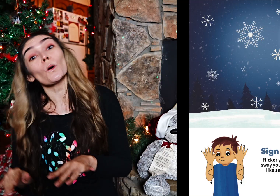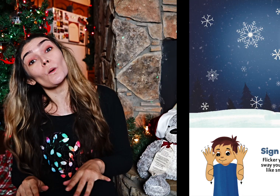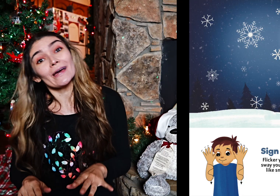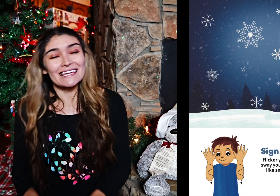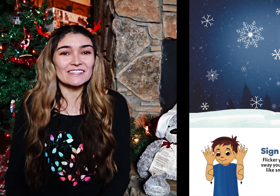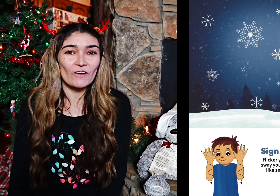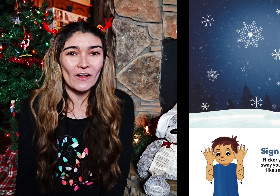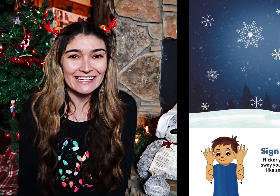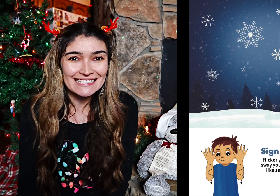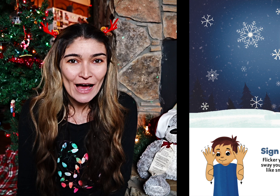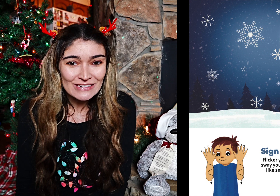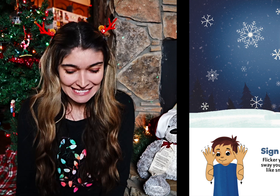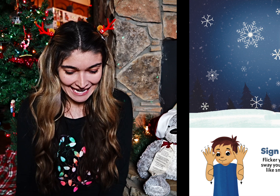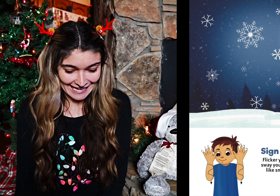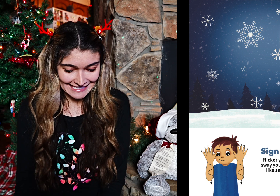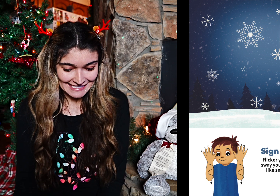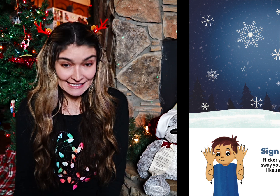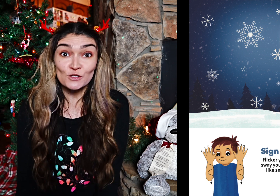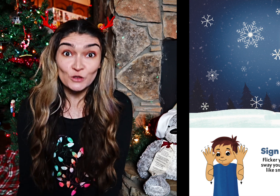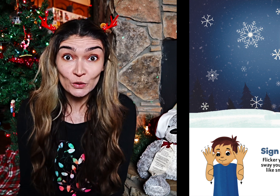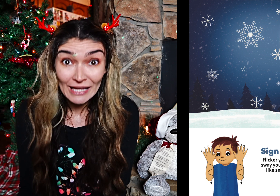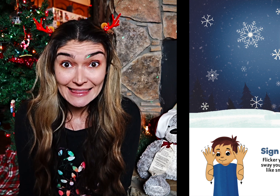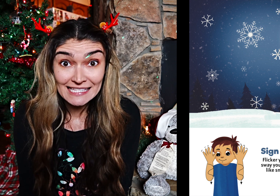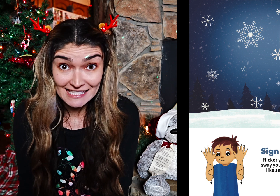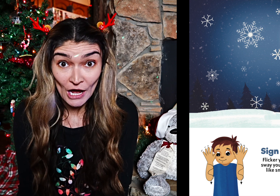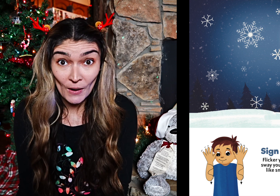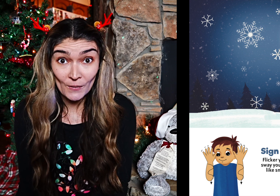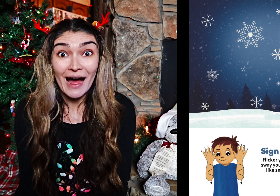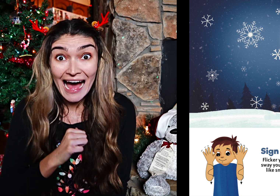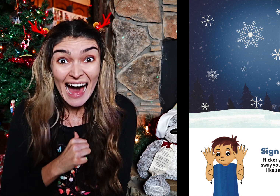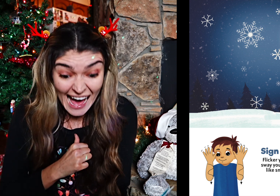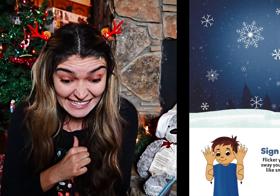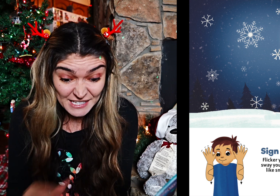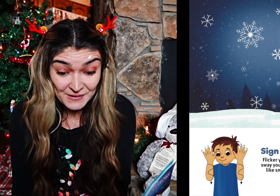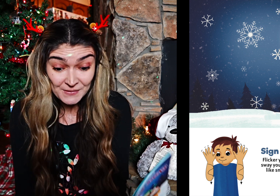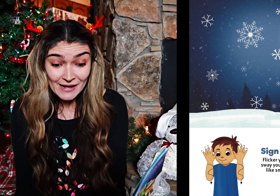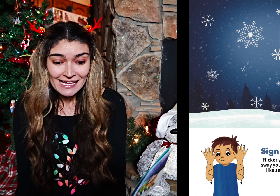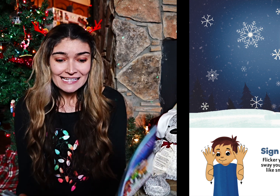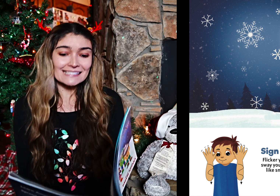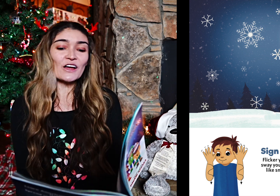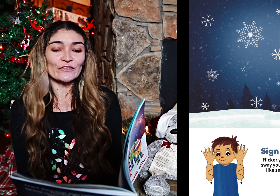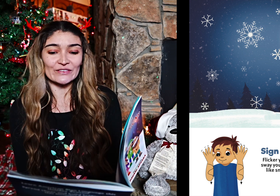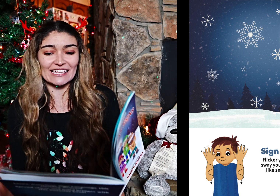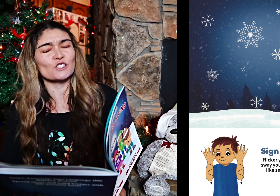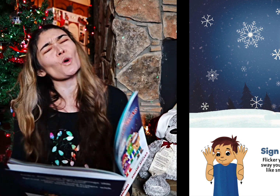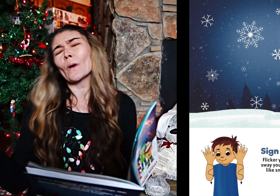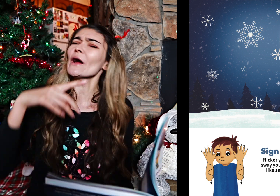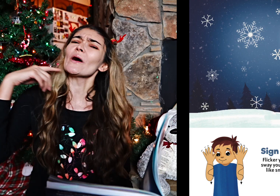Snow is falling down tonight. Do you like the snow? I do. Snowflakes twirl